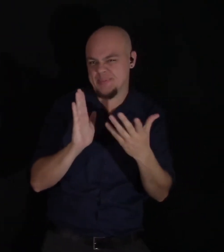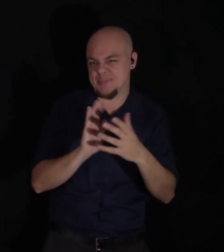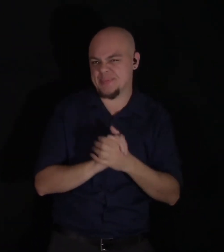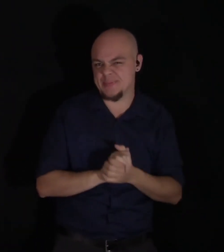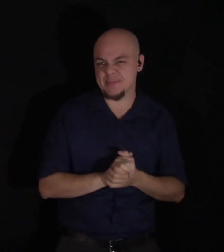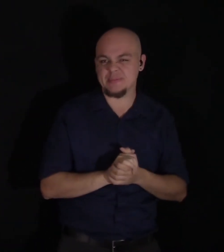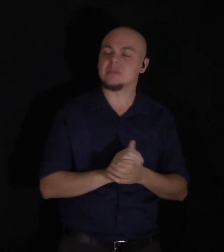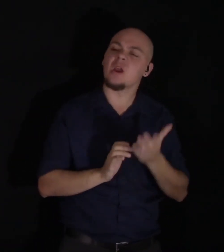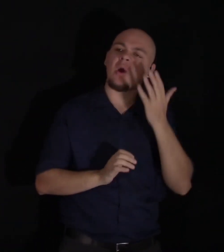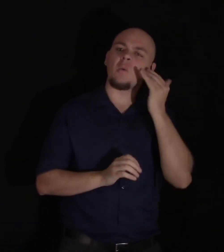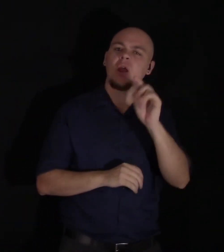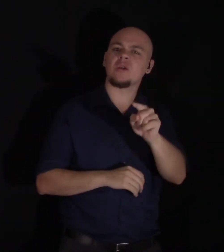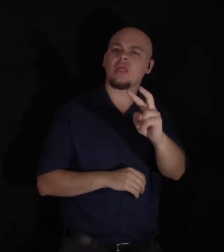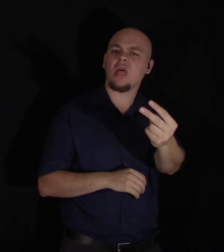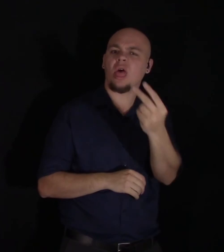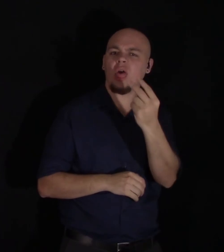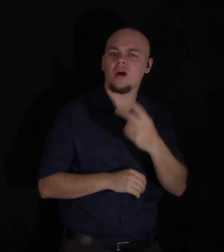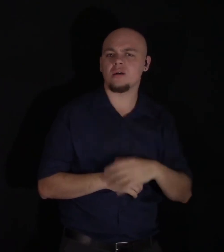Why are you giving me that look?